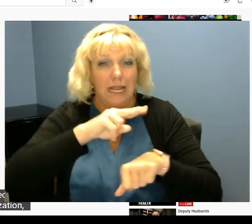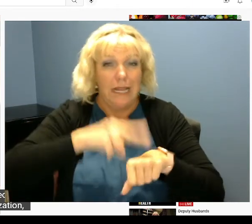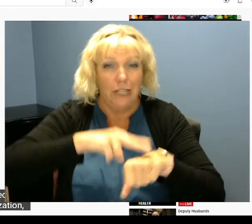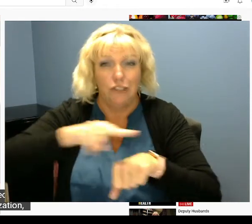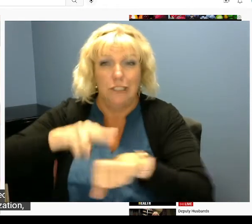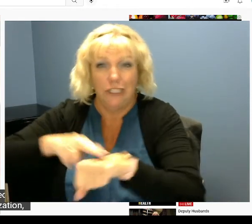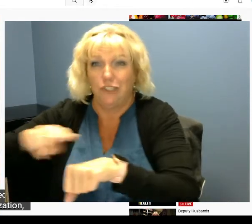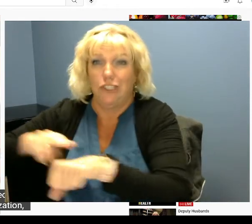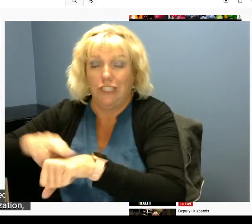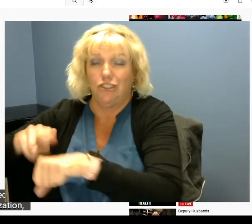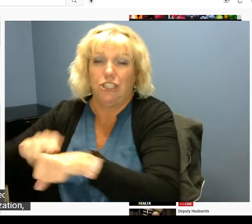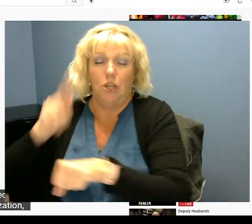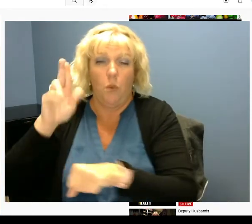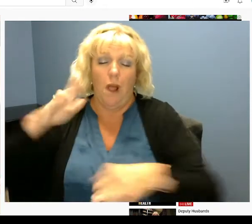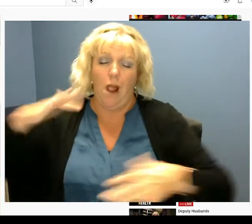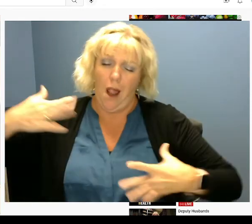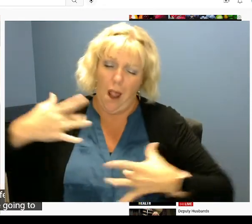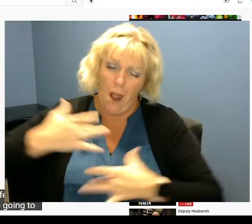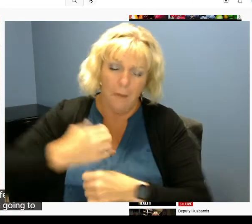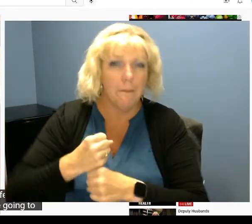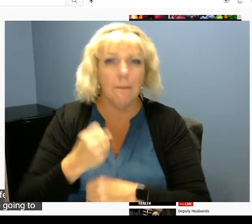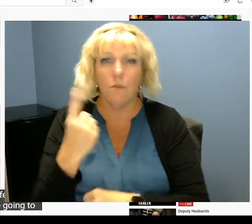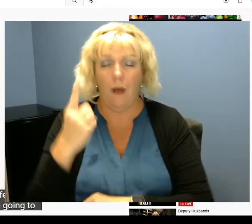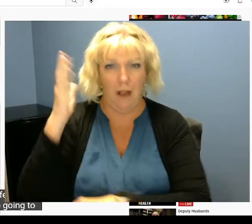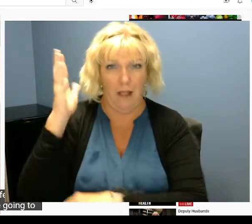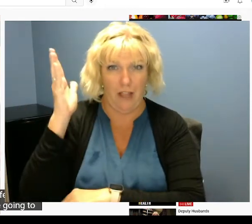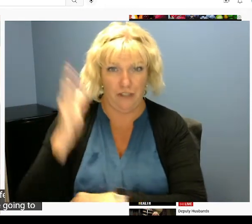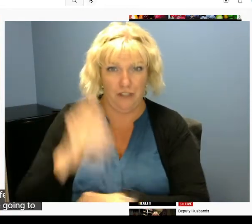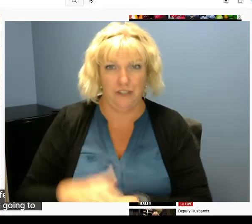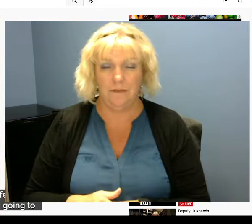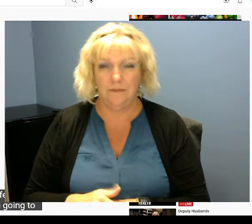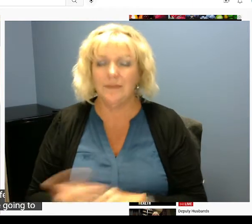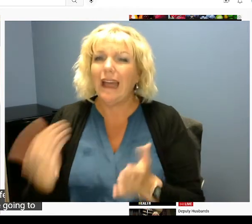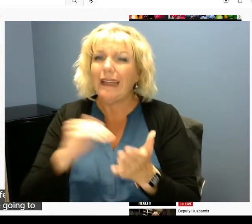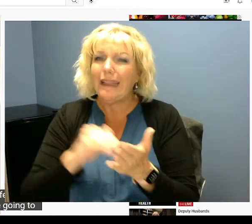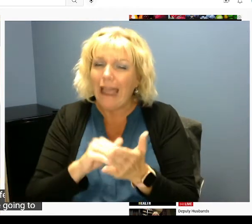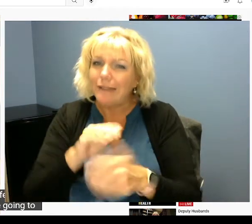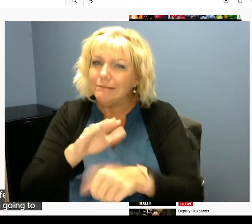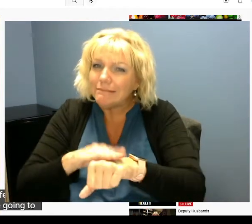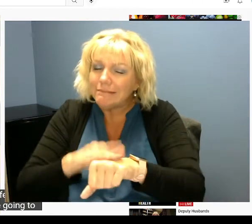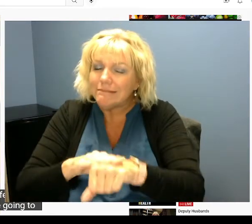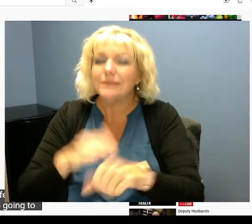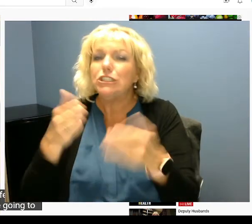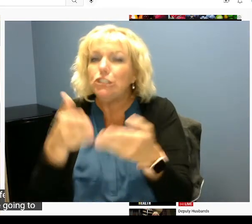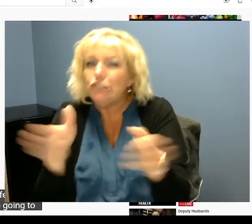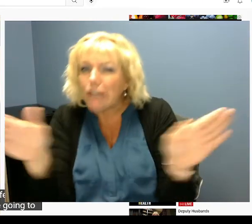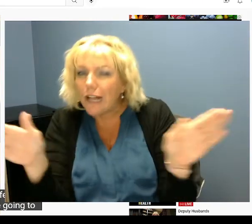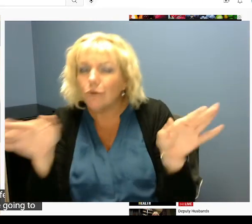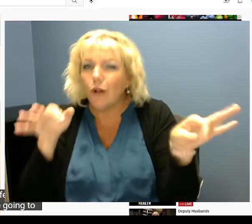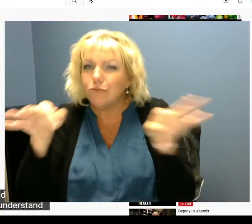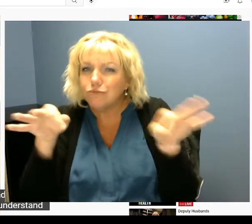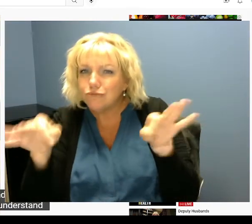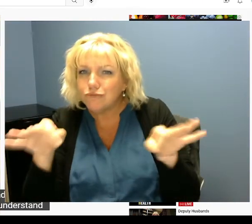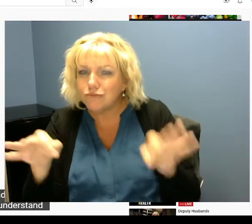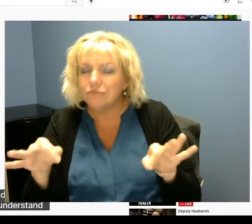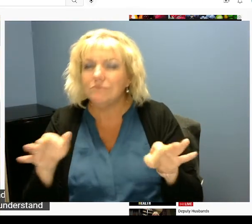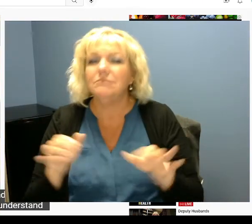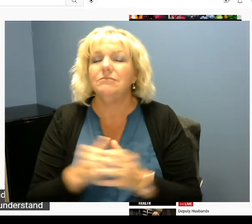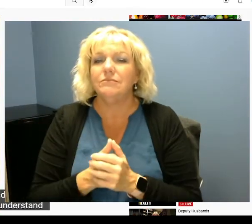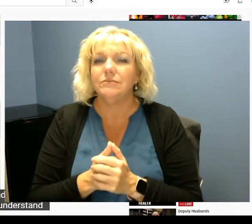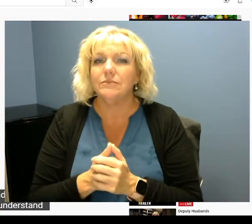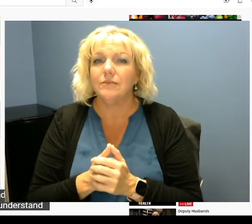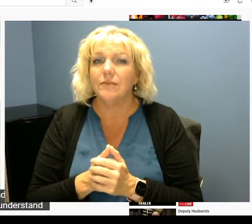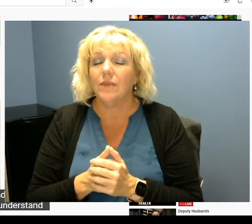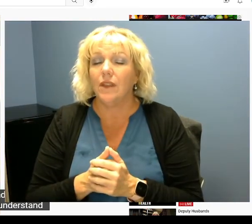this is a lot of generalization, just trying to give us a sense of what life looked like. What we're going to do is we're going to start off with some